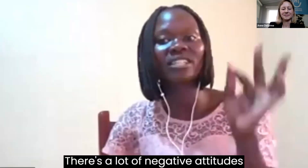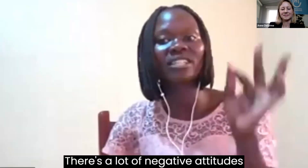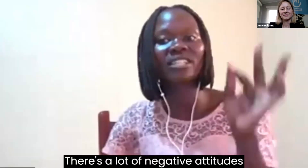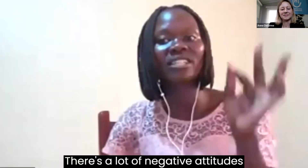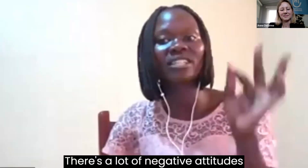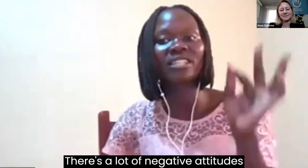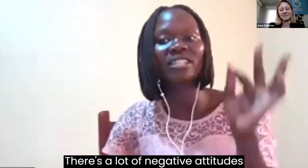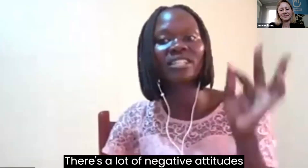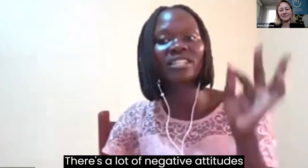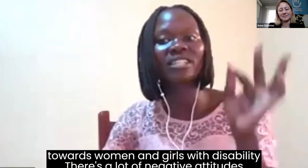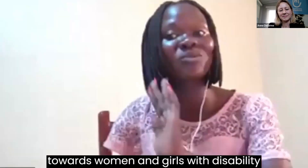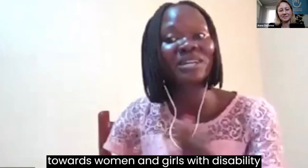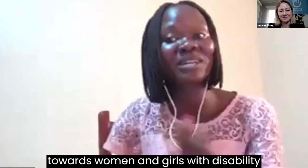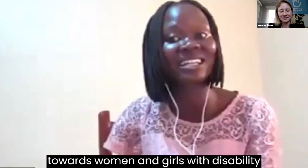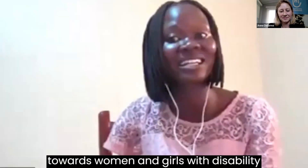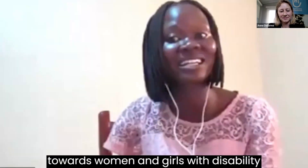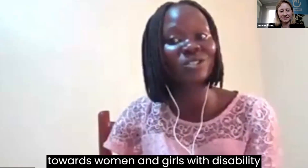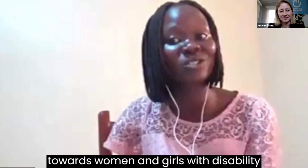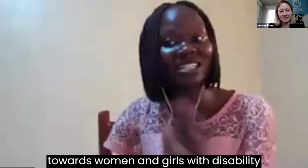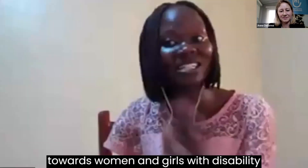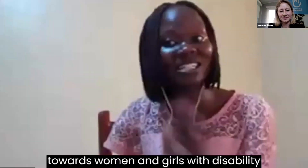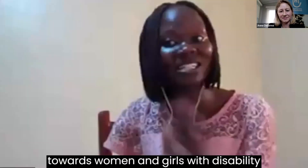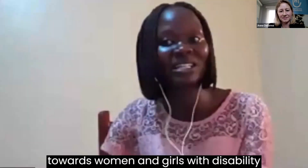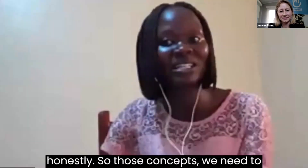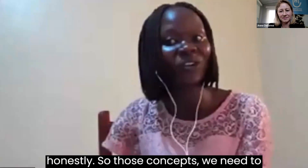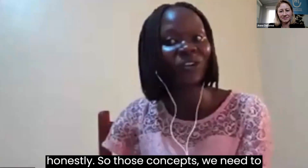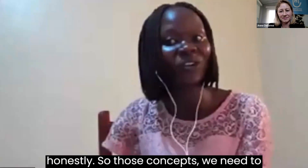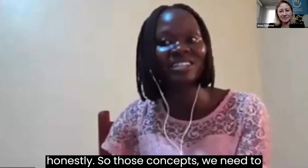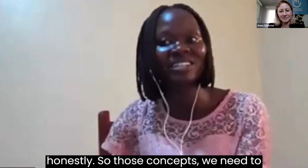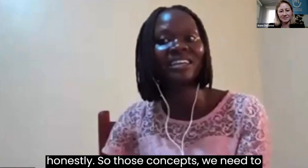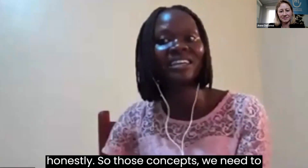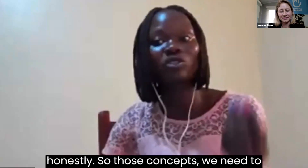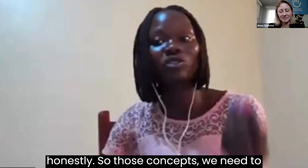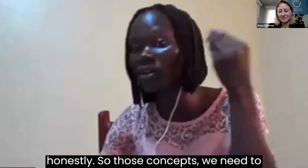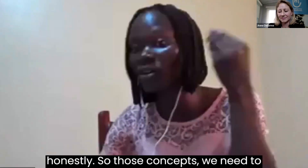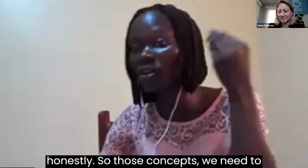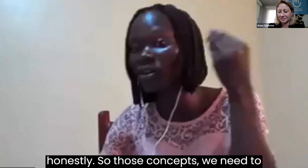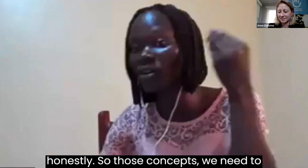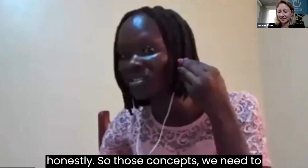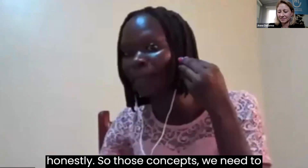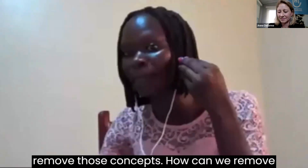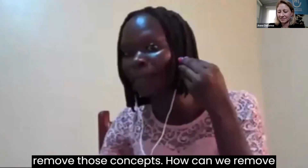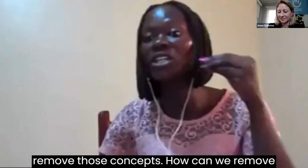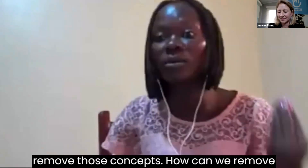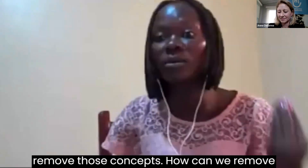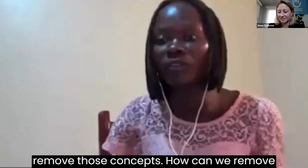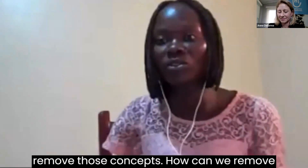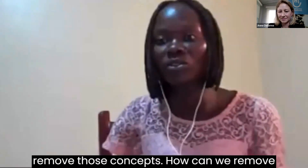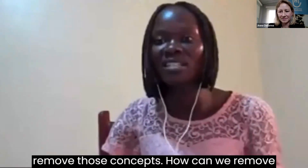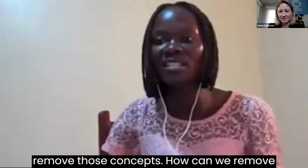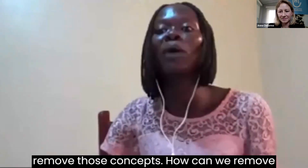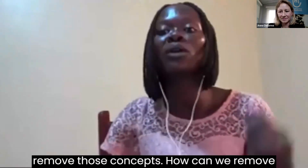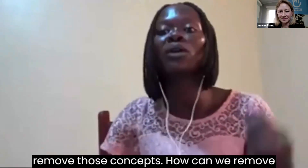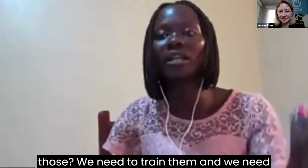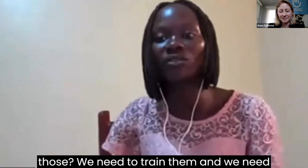There's a lot of negative attitudes towards women and girls with disability, honestly. So those concepts, we need to remove those concepts.